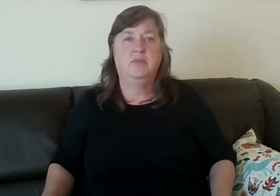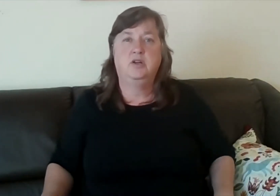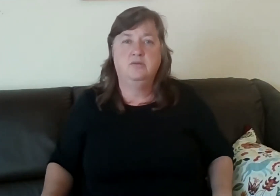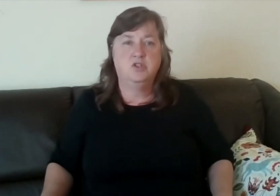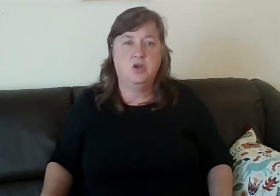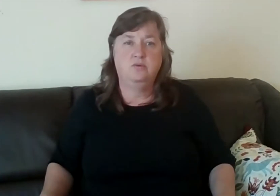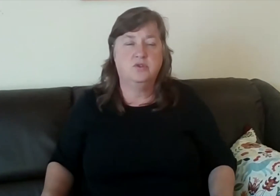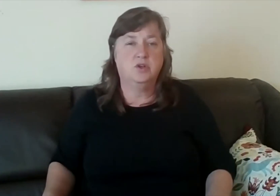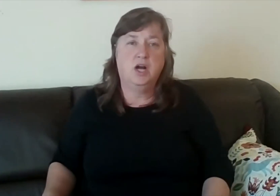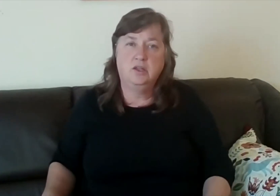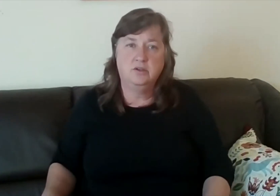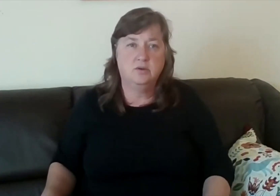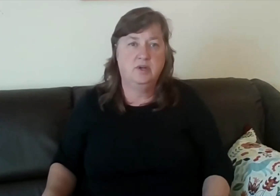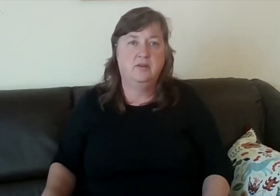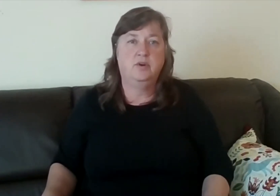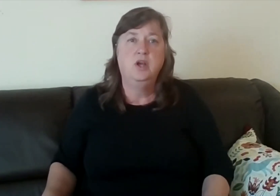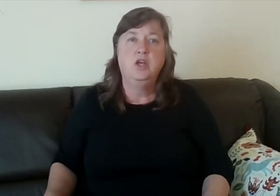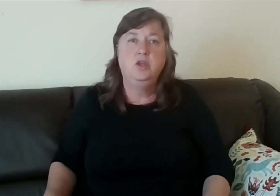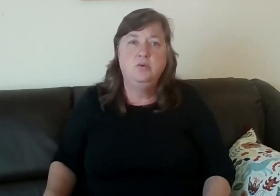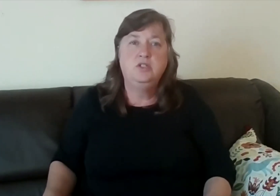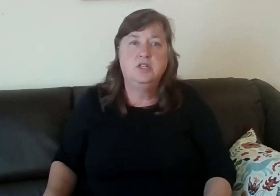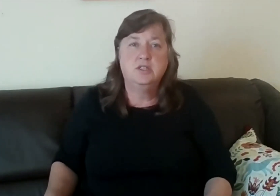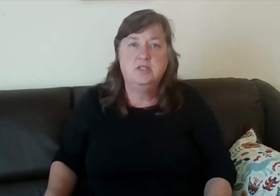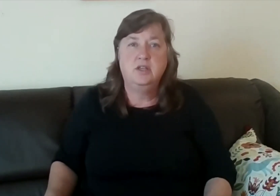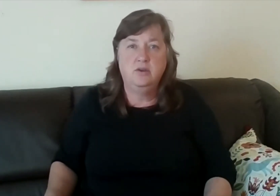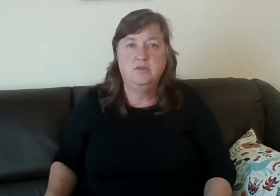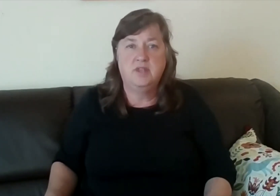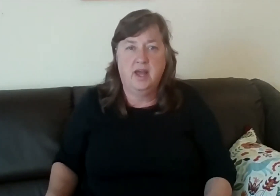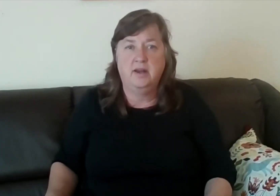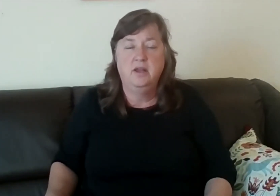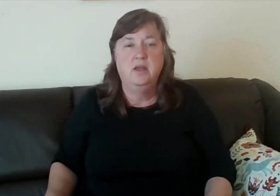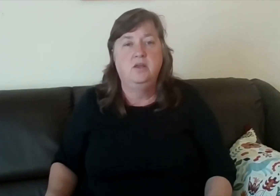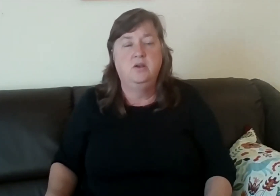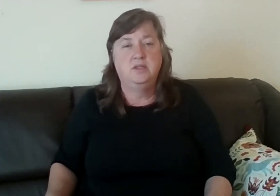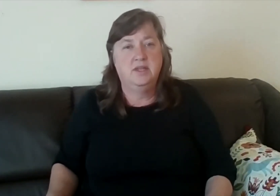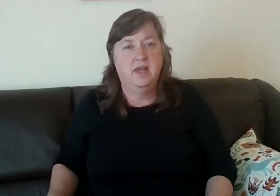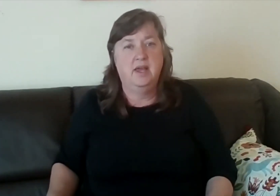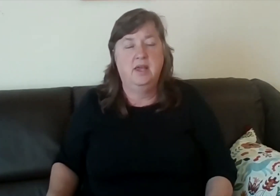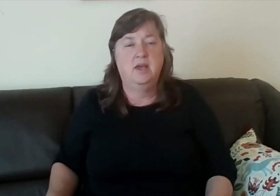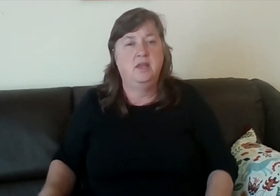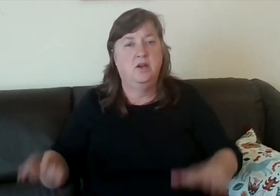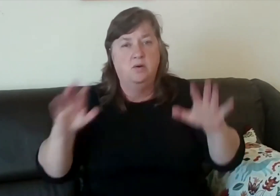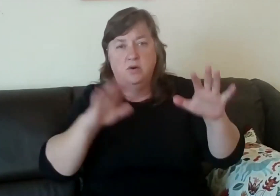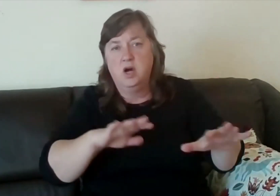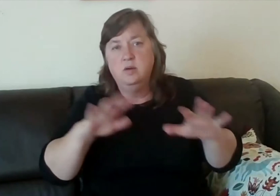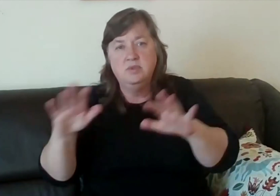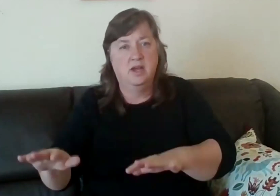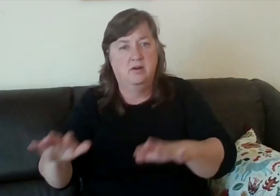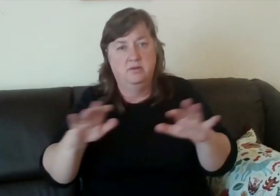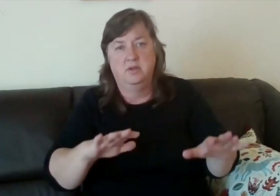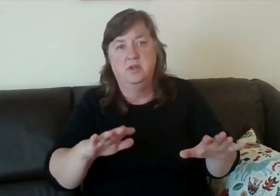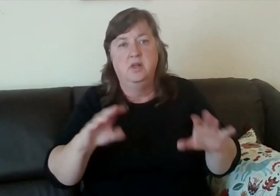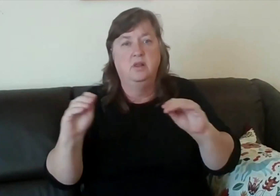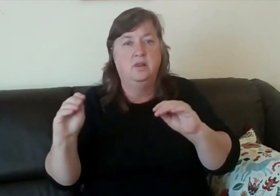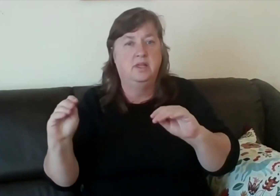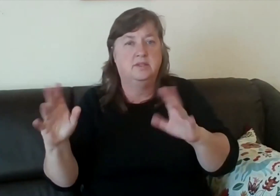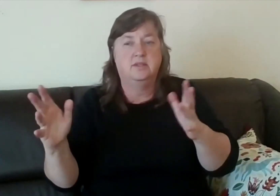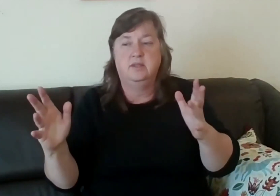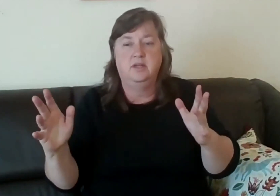know, zones or colors or whatever, you would just use that. You could say, you know, calm down. Let's, you